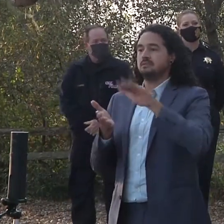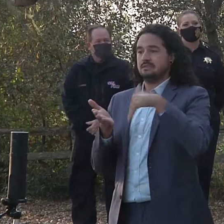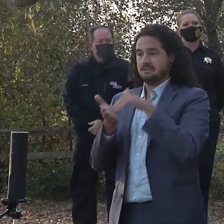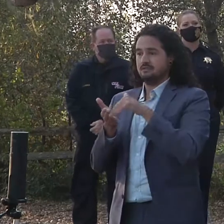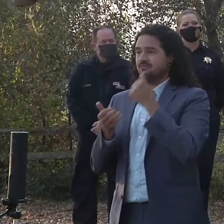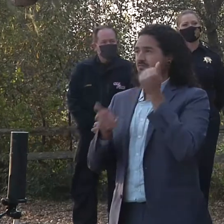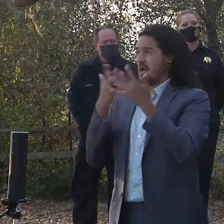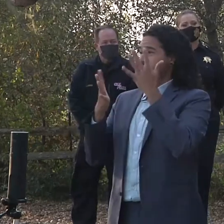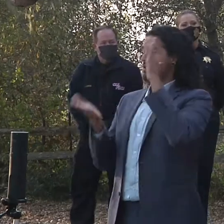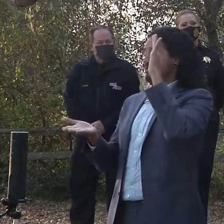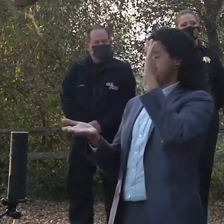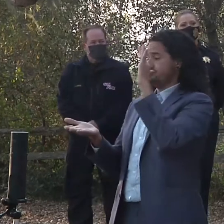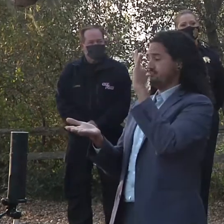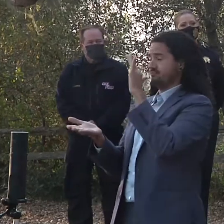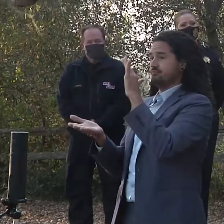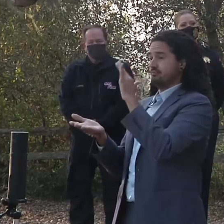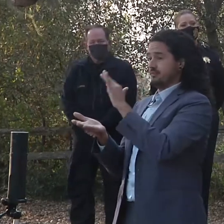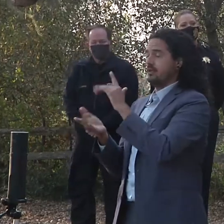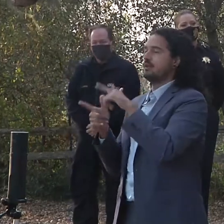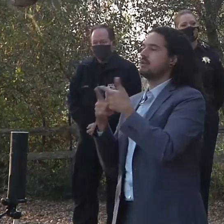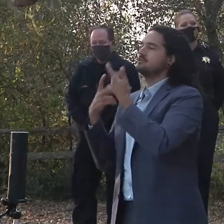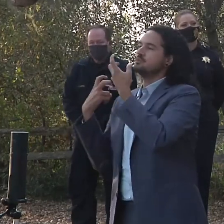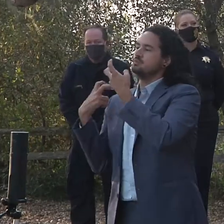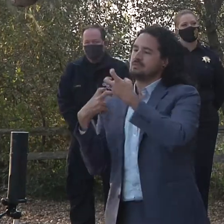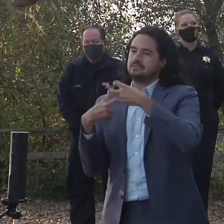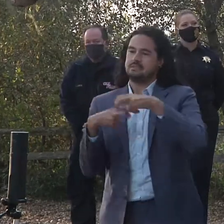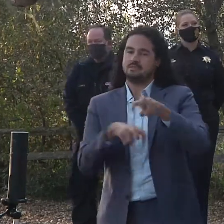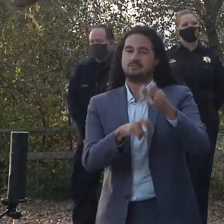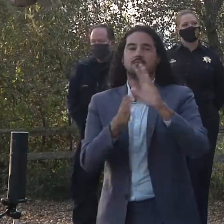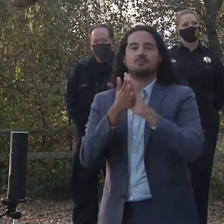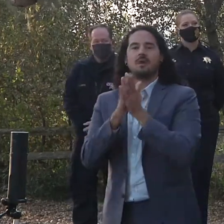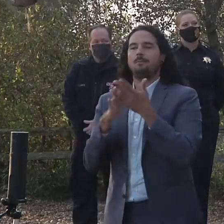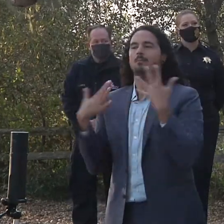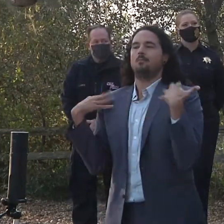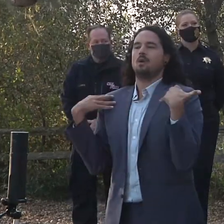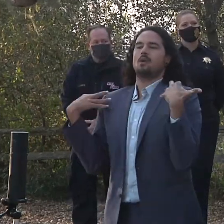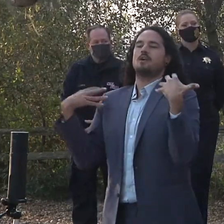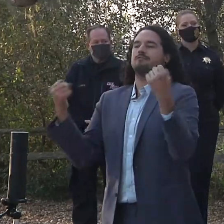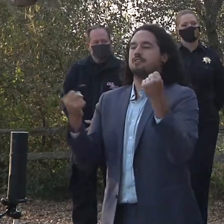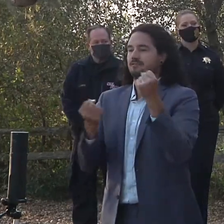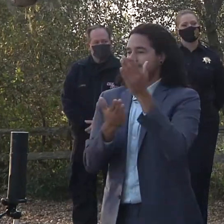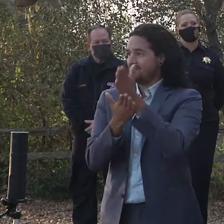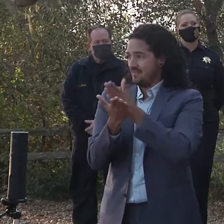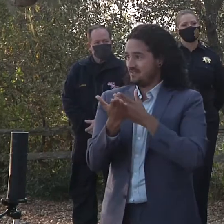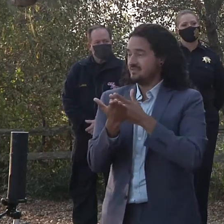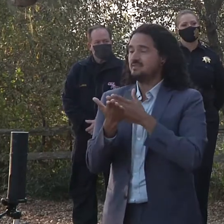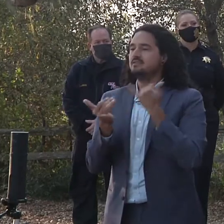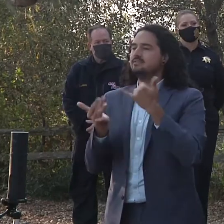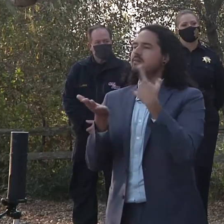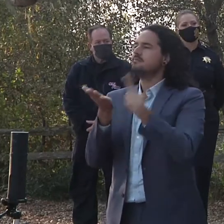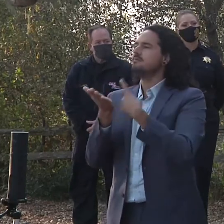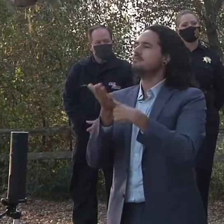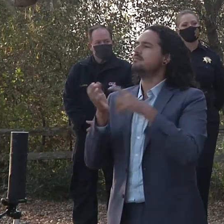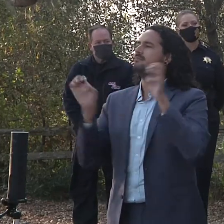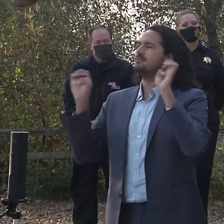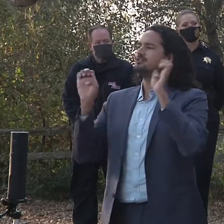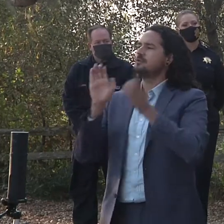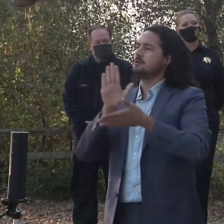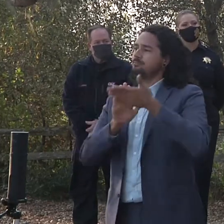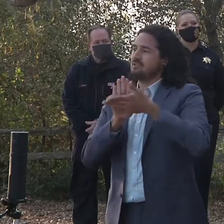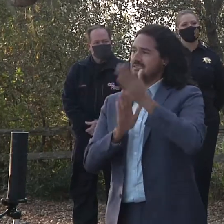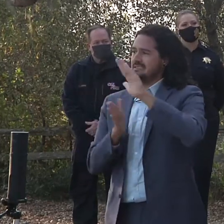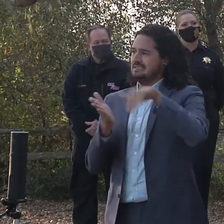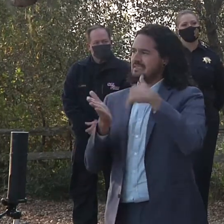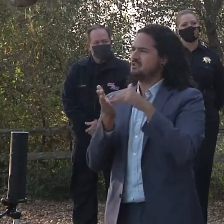fire to the recovery phase to really start to highlight the work that's going on at the Emergency Operations Center specific to how people